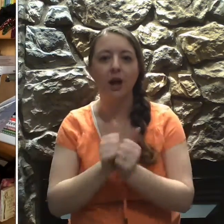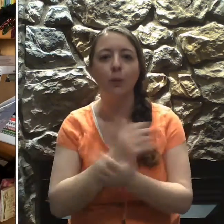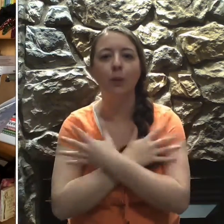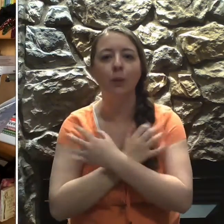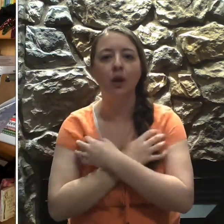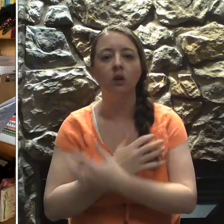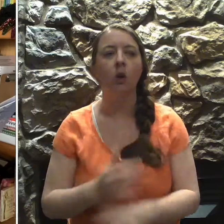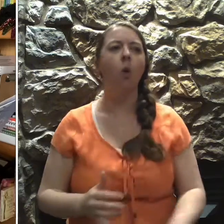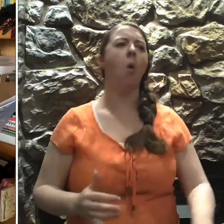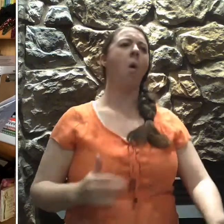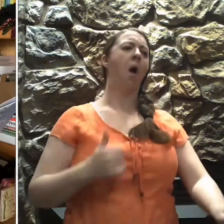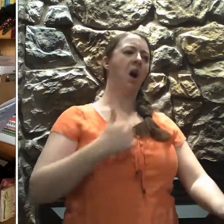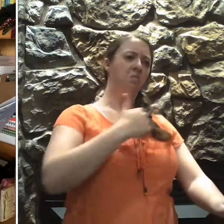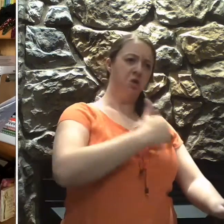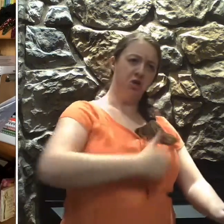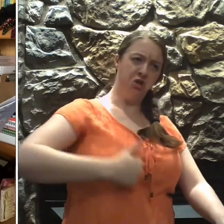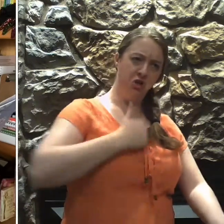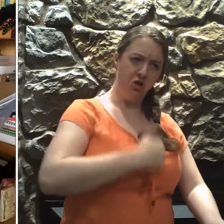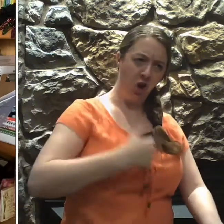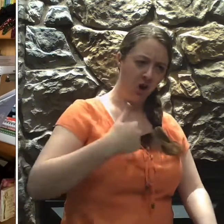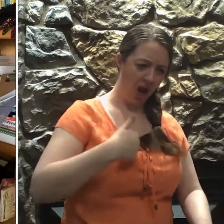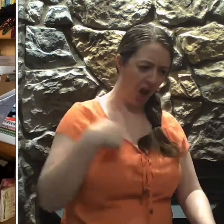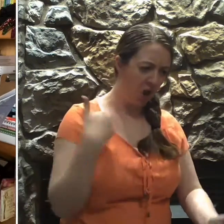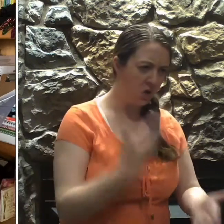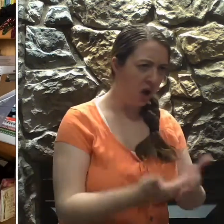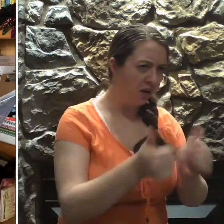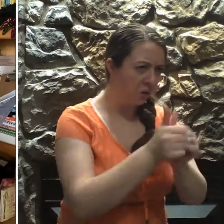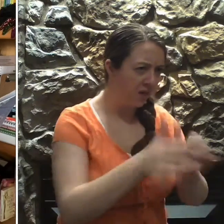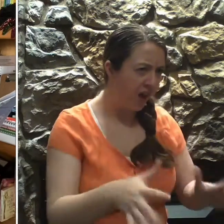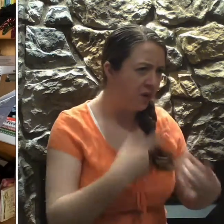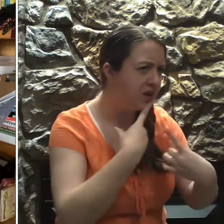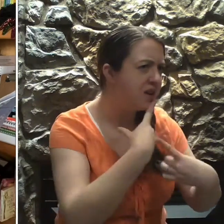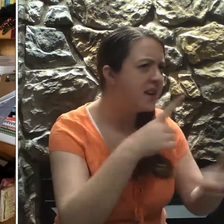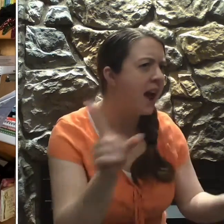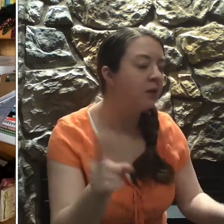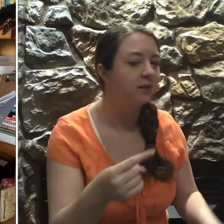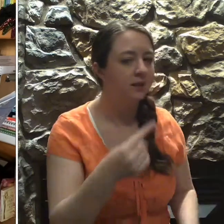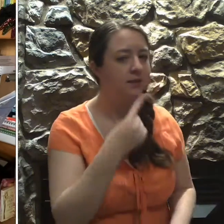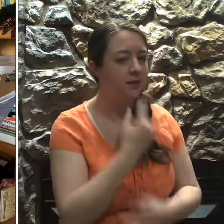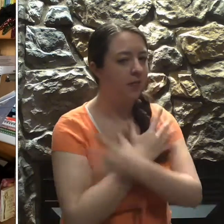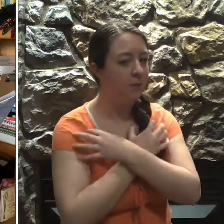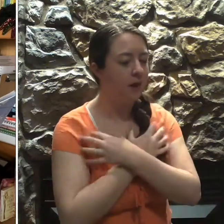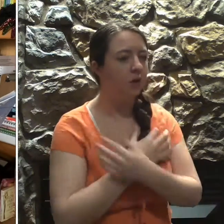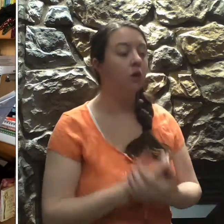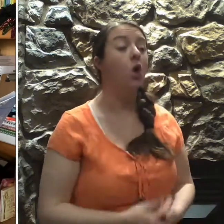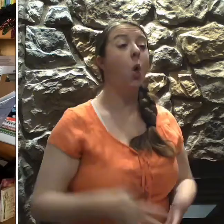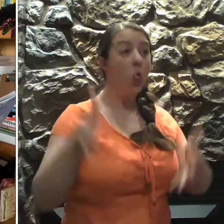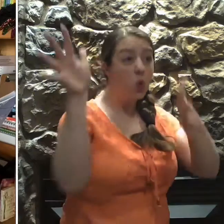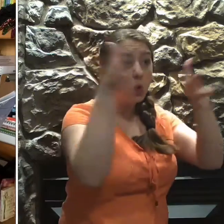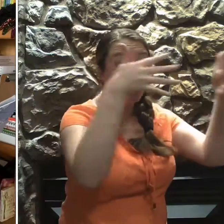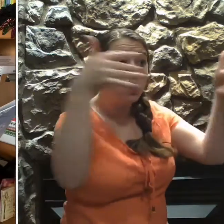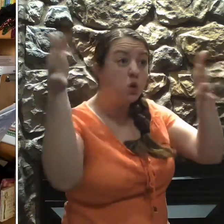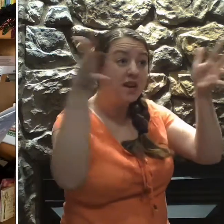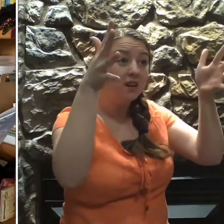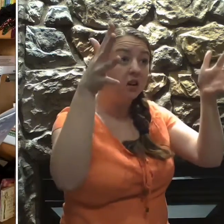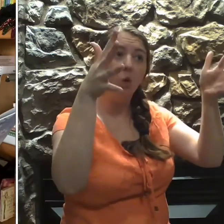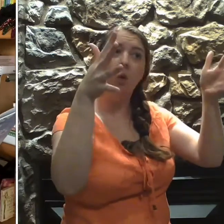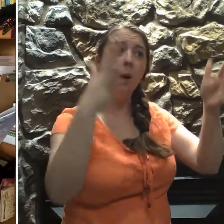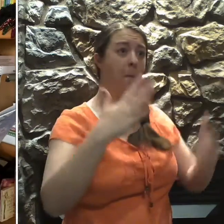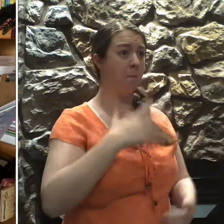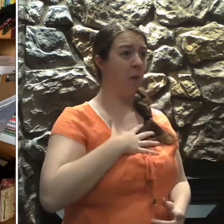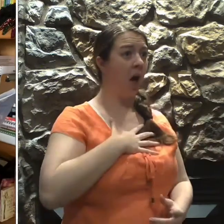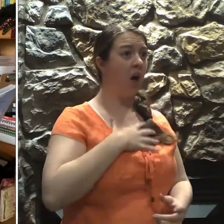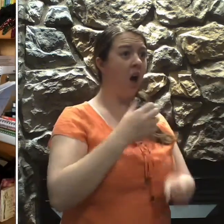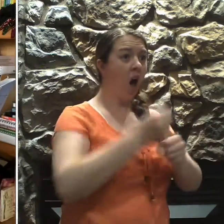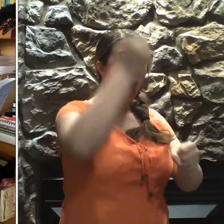arriving unannounced, said the bear. The wind carried my umbrella all the way from my backyard to your